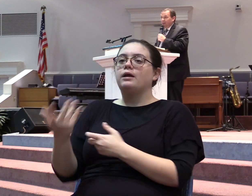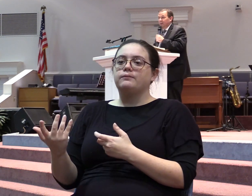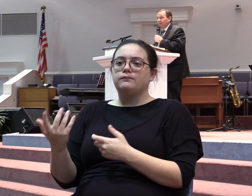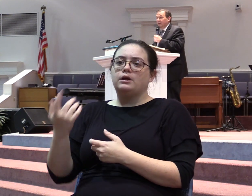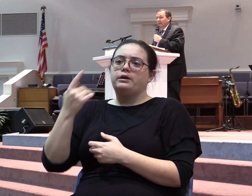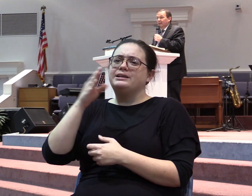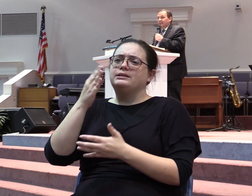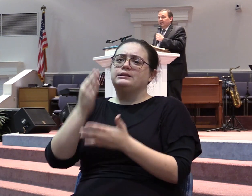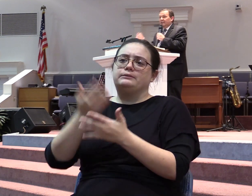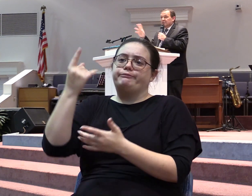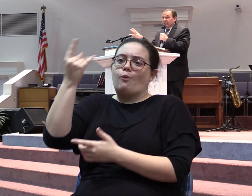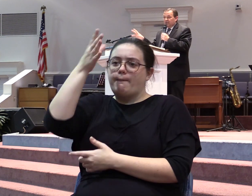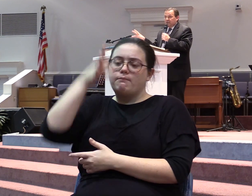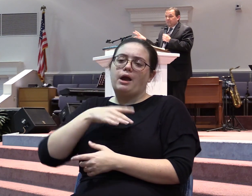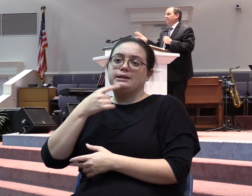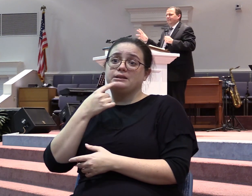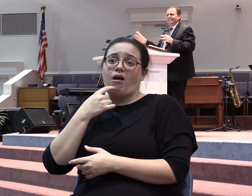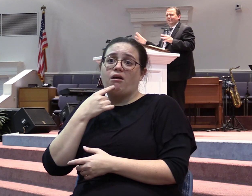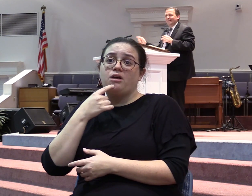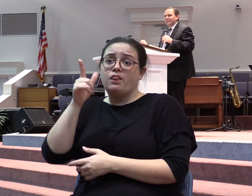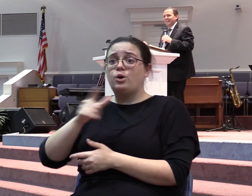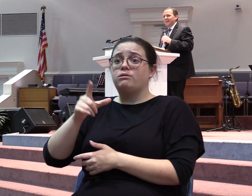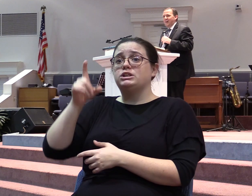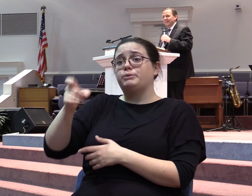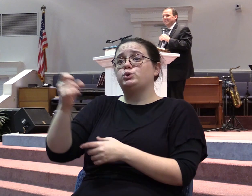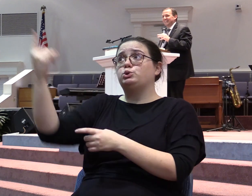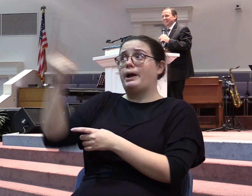Saturday. Now he's changed it.